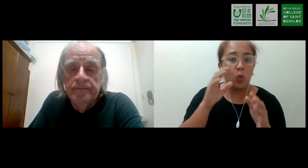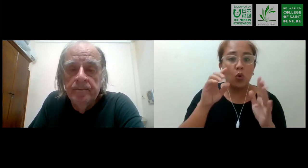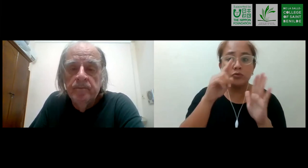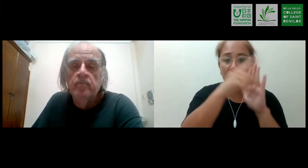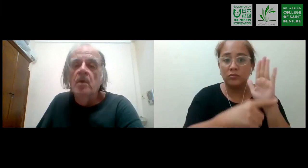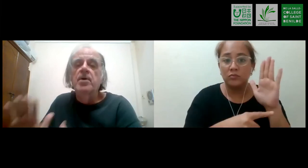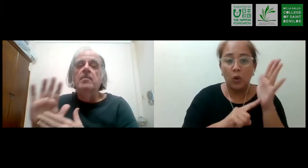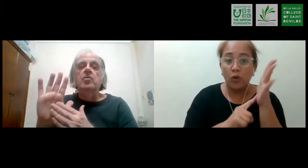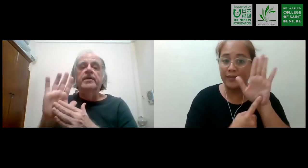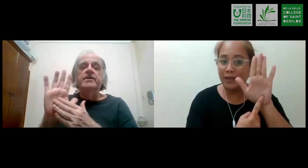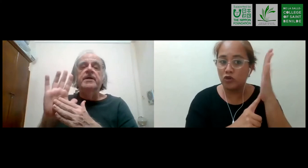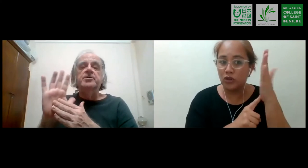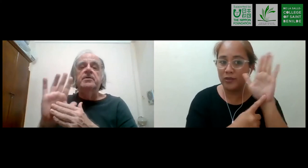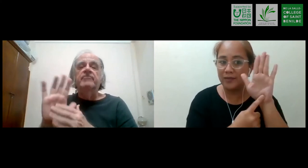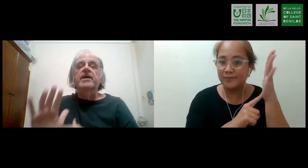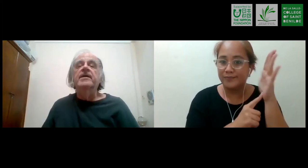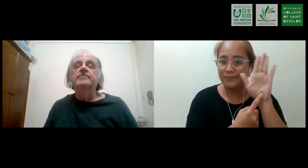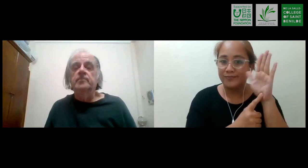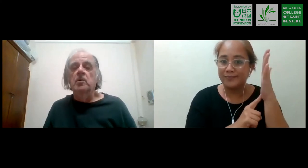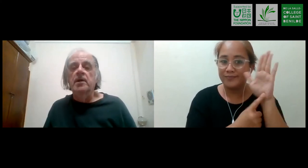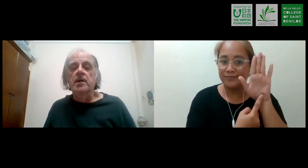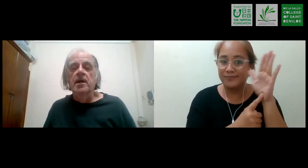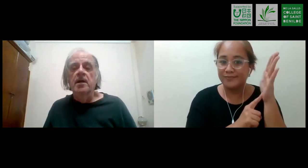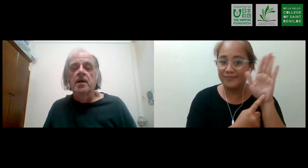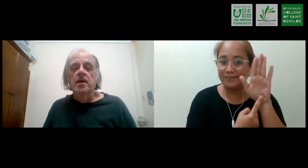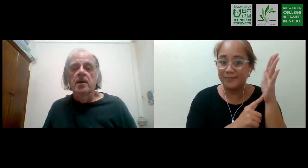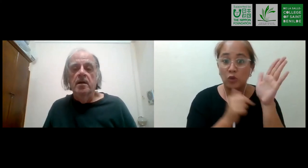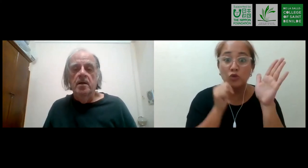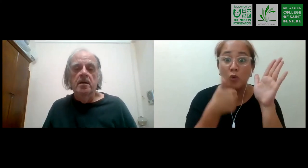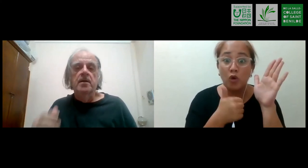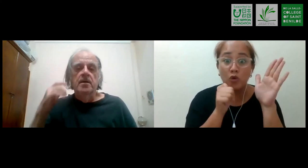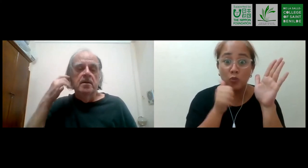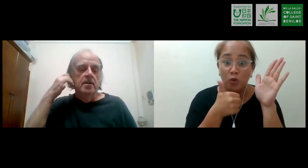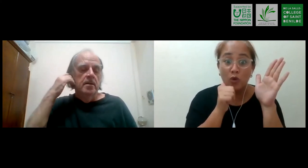orientation, palm orientation of the hand, okay?